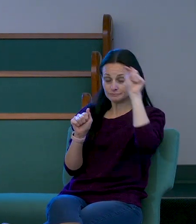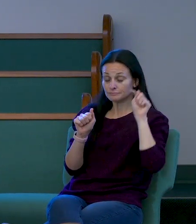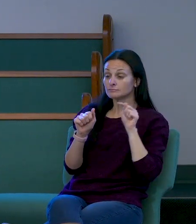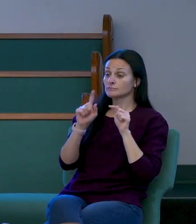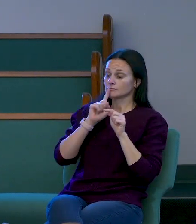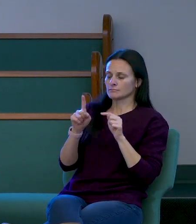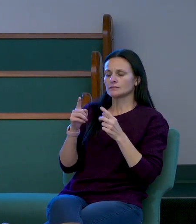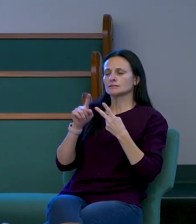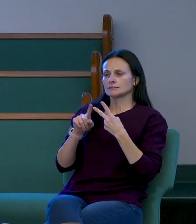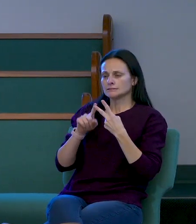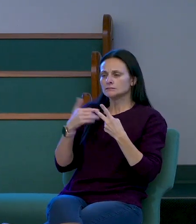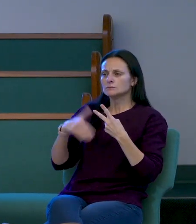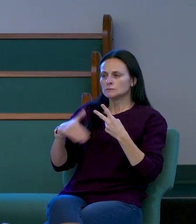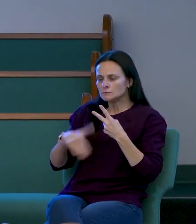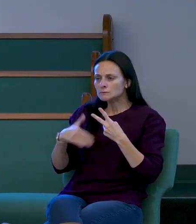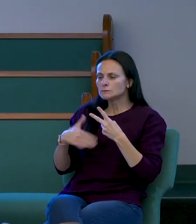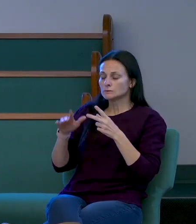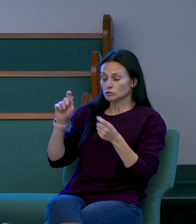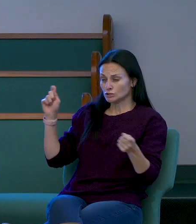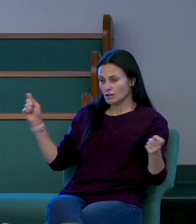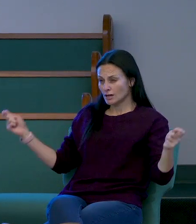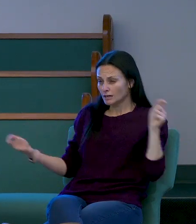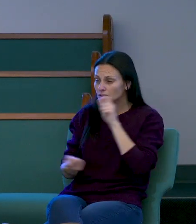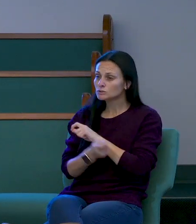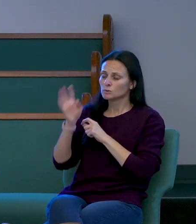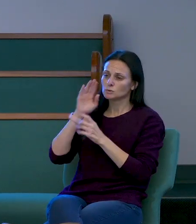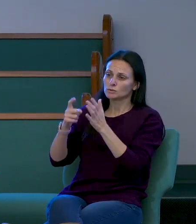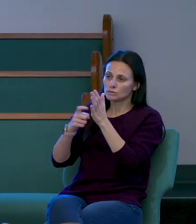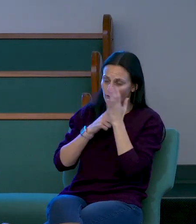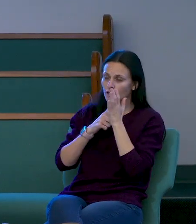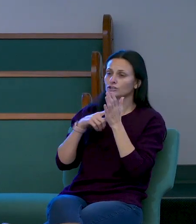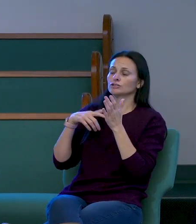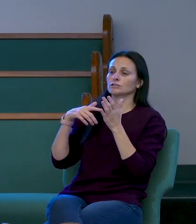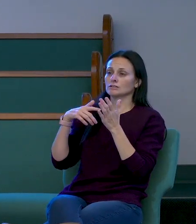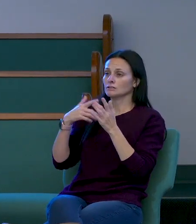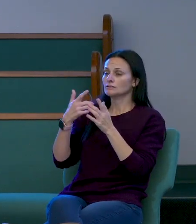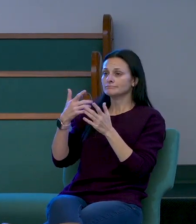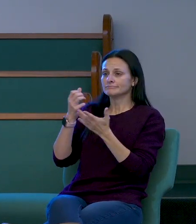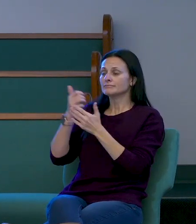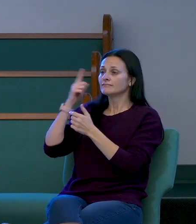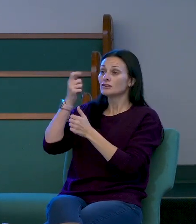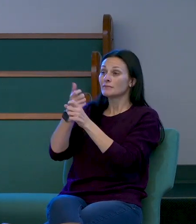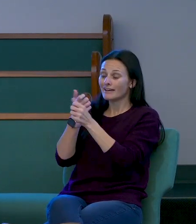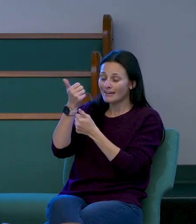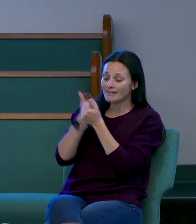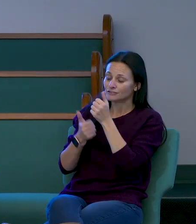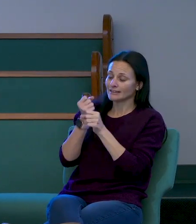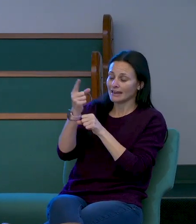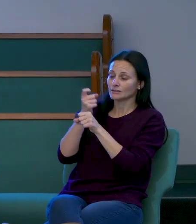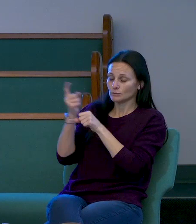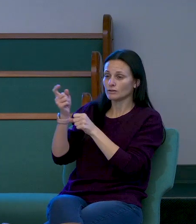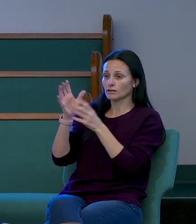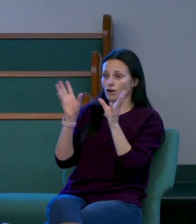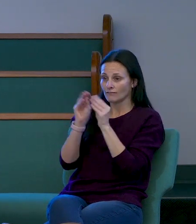This significant change will require ratification from every annual conference in the denomination,